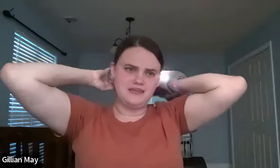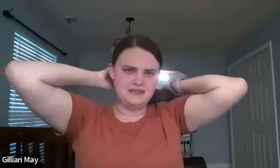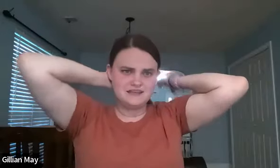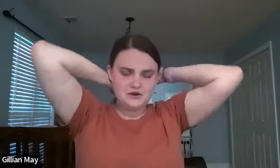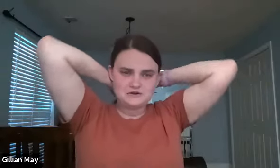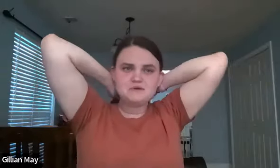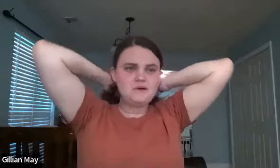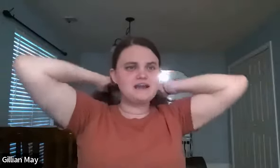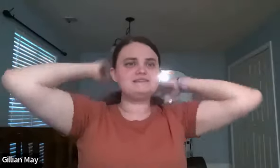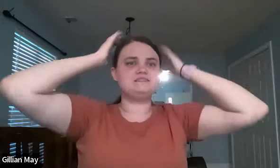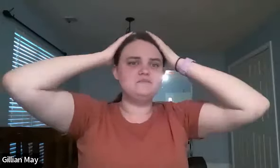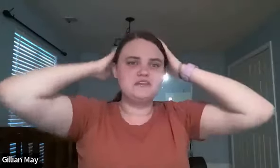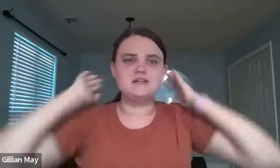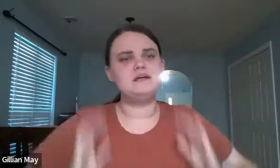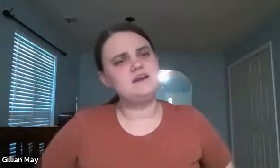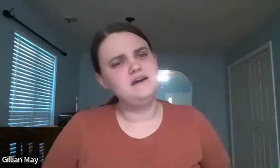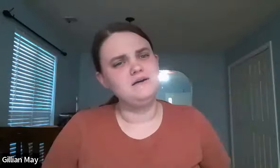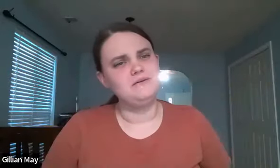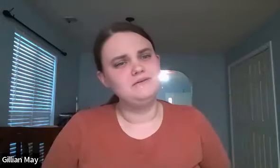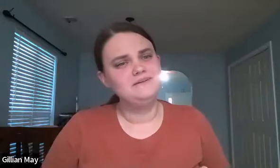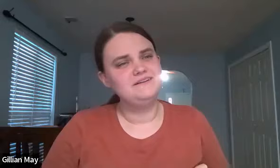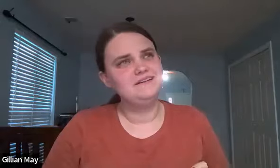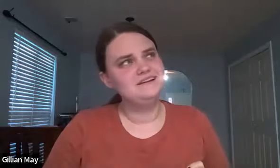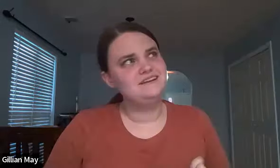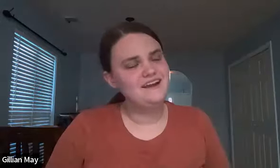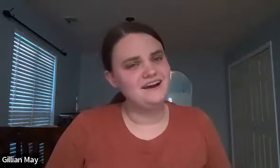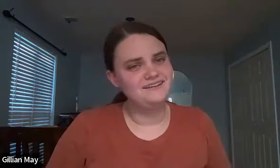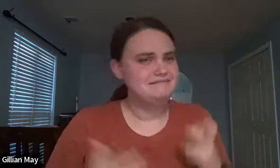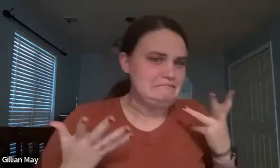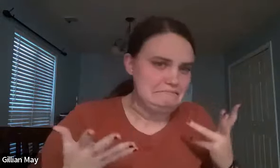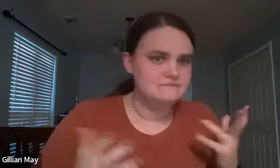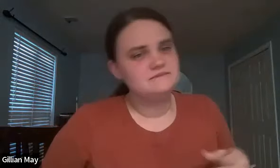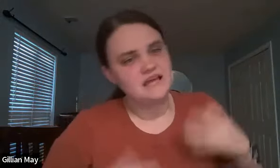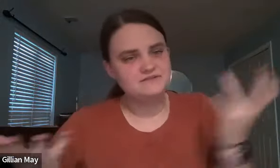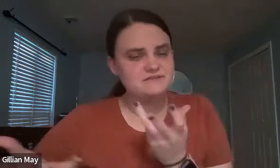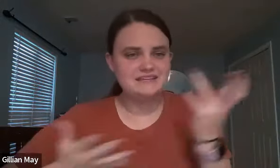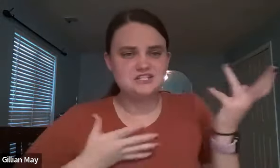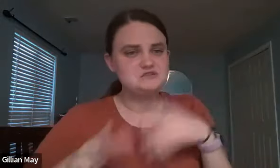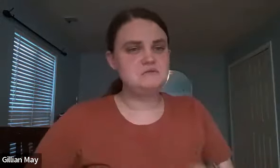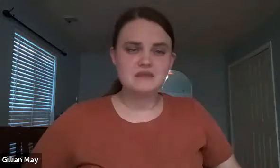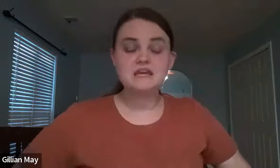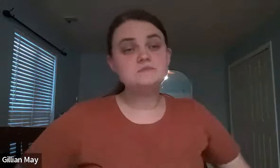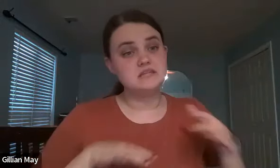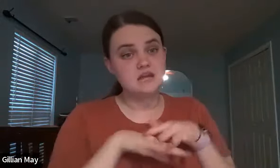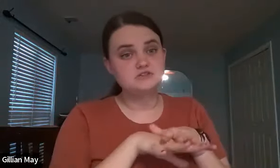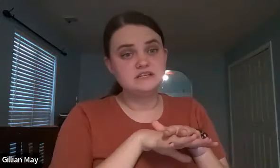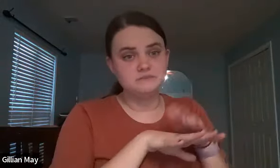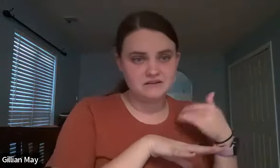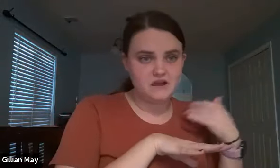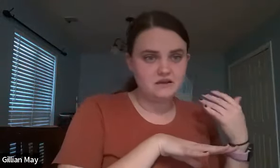wait. Or someone will ask something, and I'm like, oh, yeah. And it comes naturally to me a lot